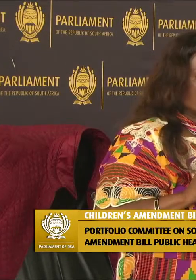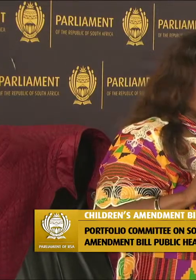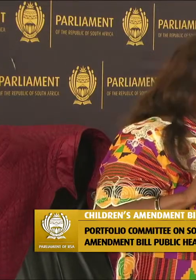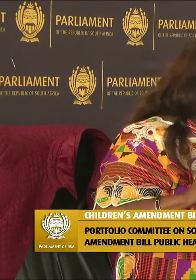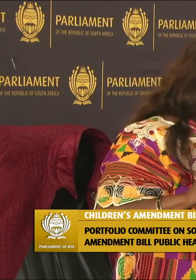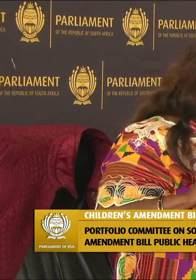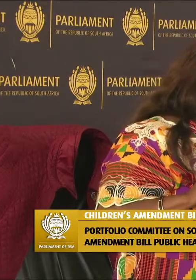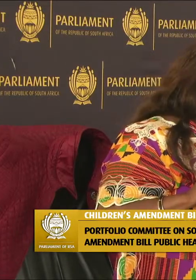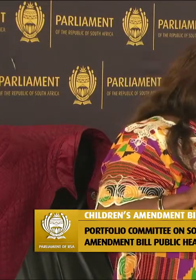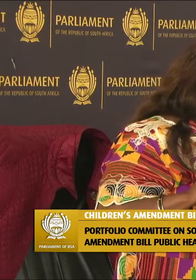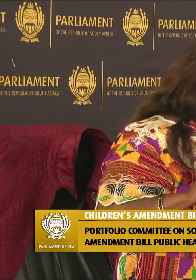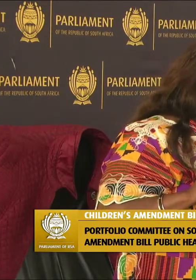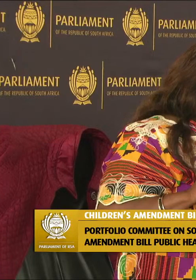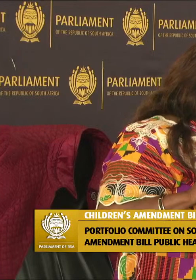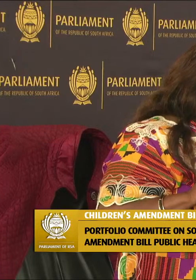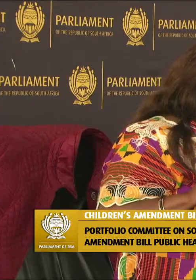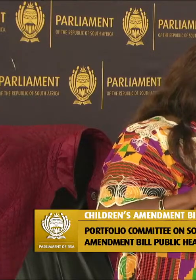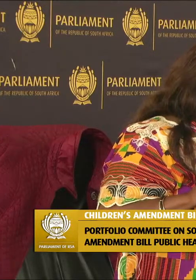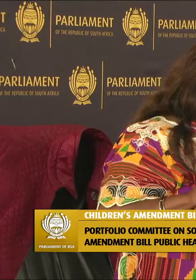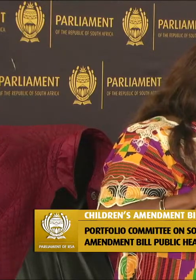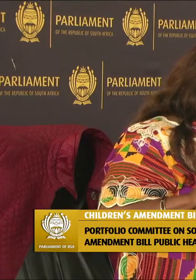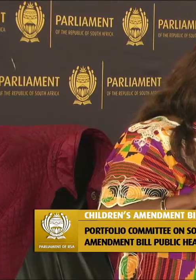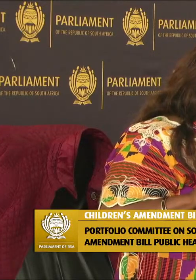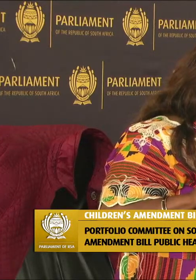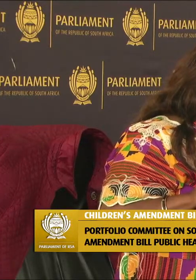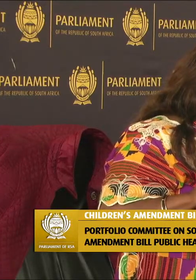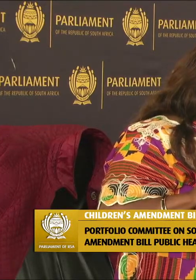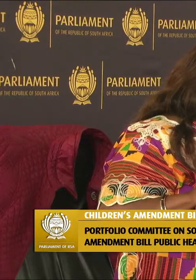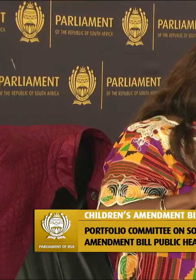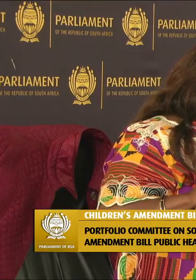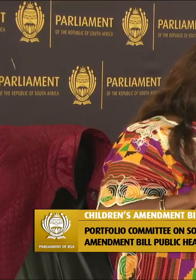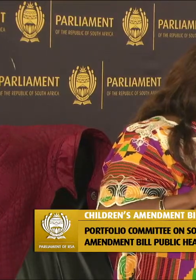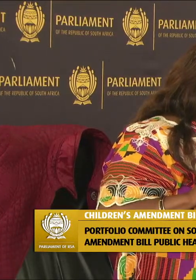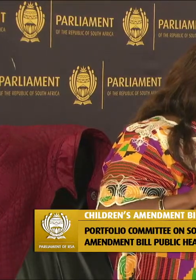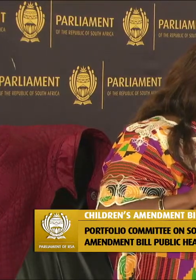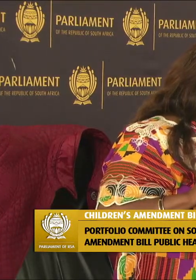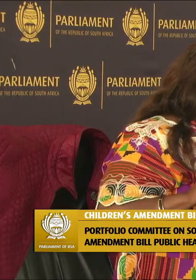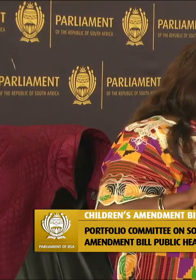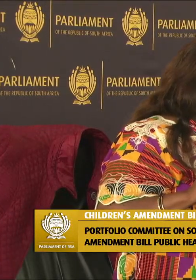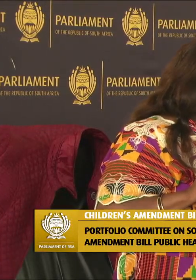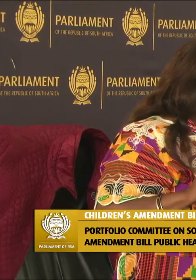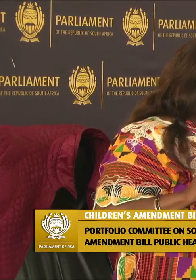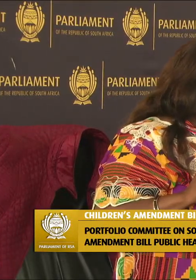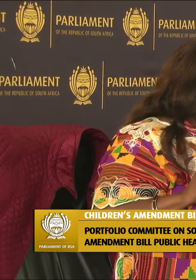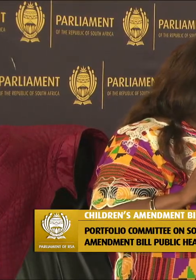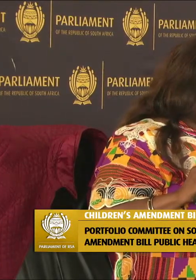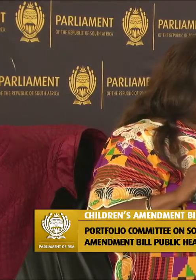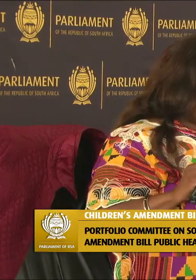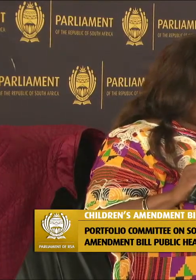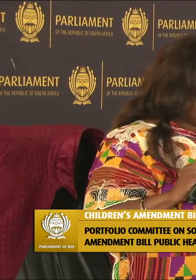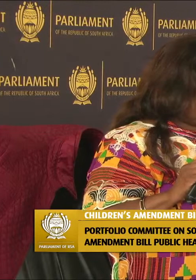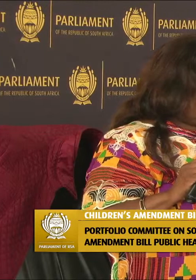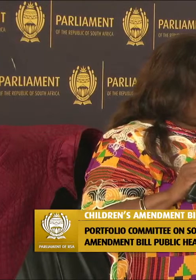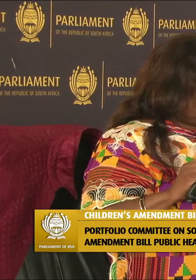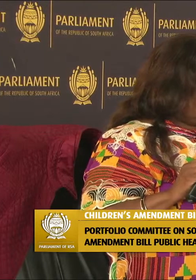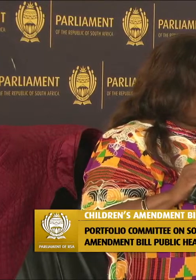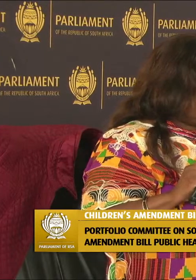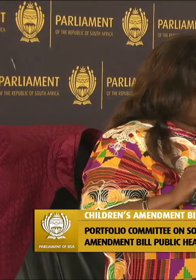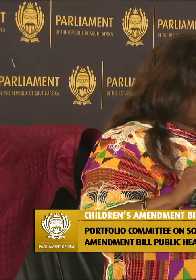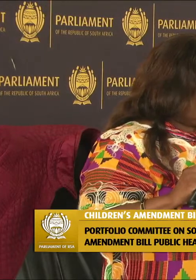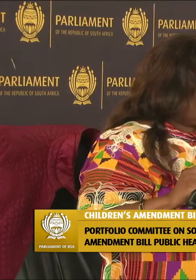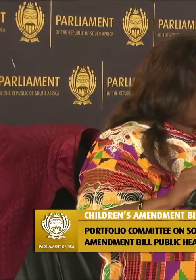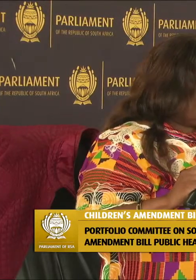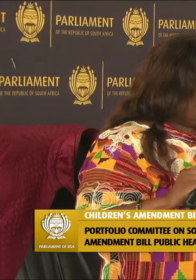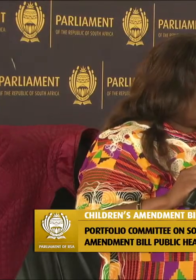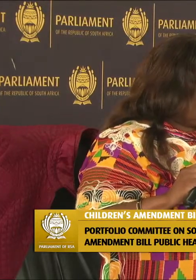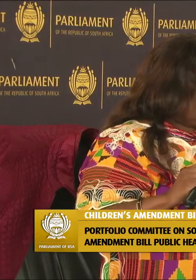zonto ezenzekayo. This amendment bill, it will help us to control such situations so that we do not